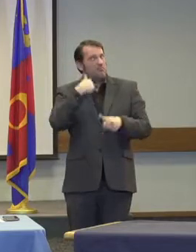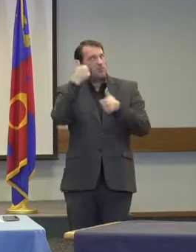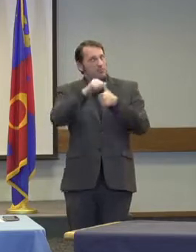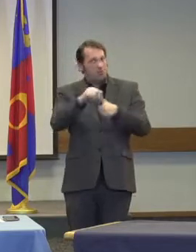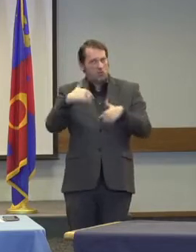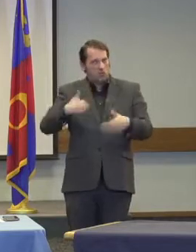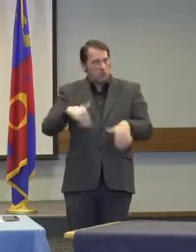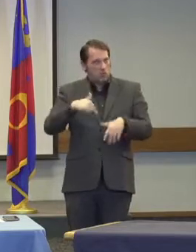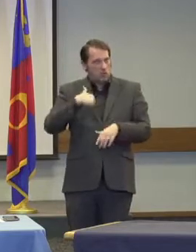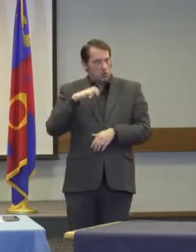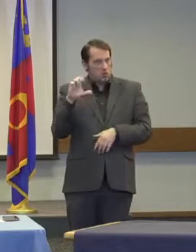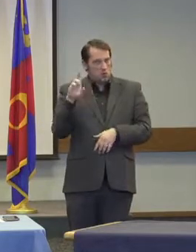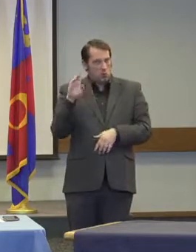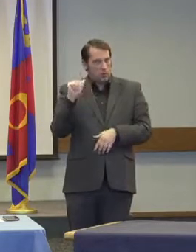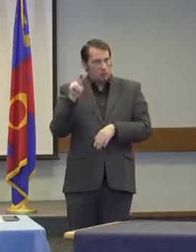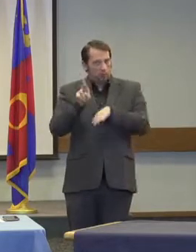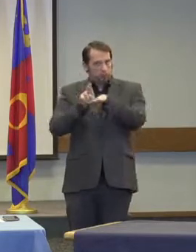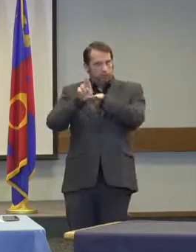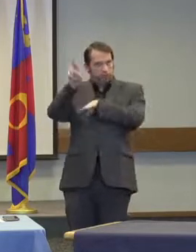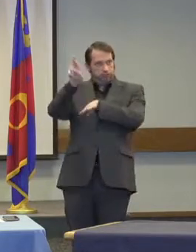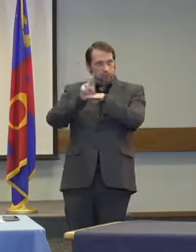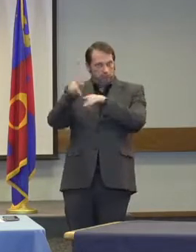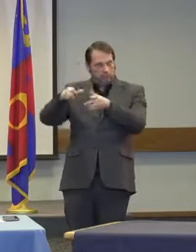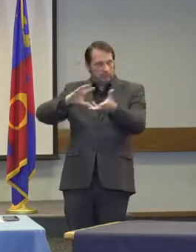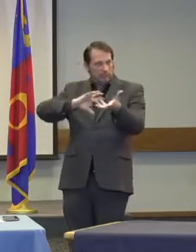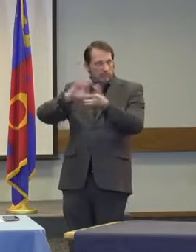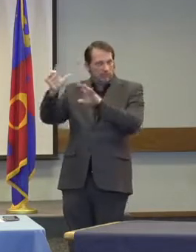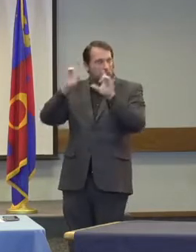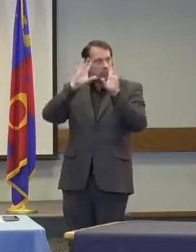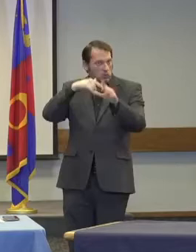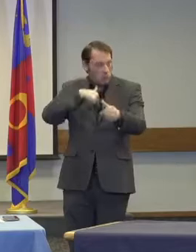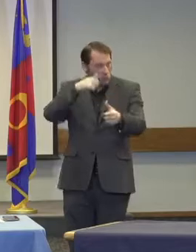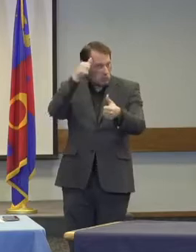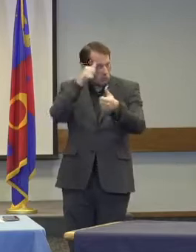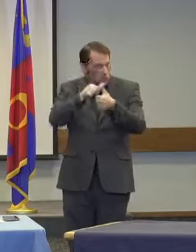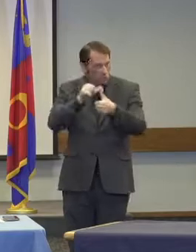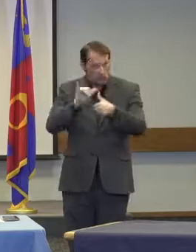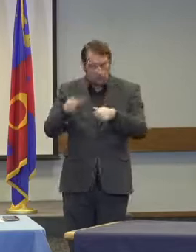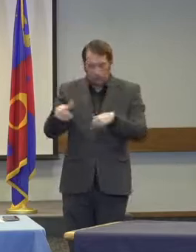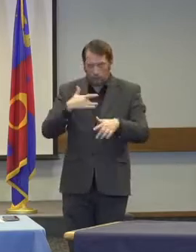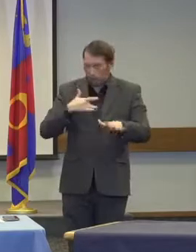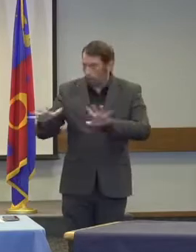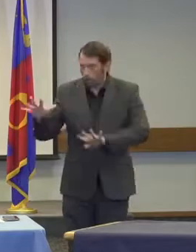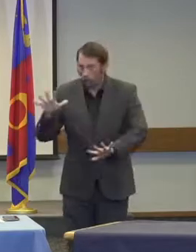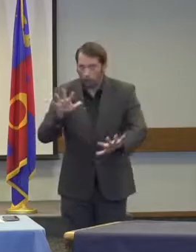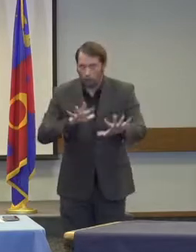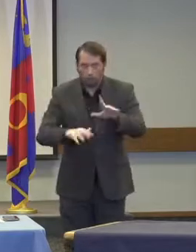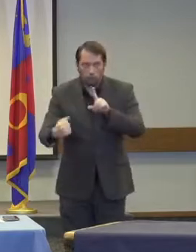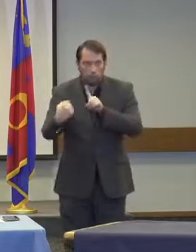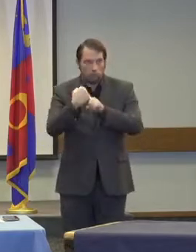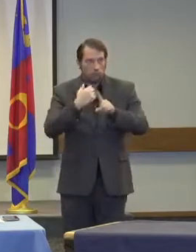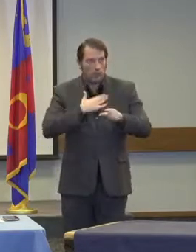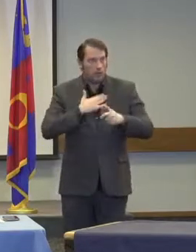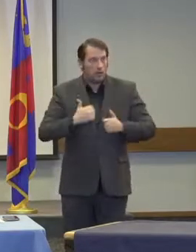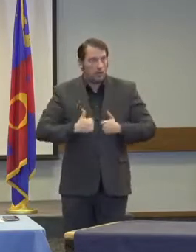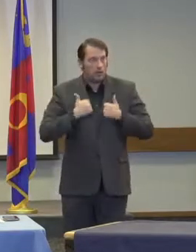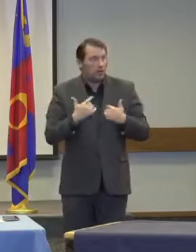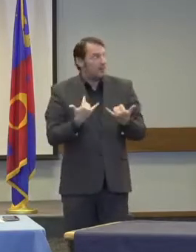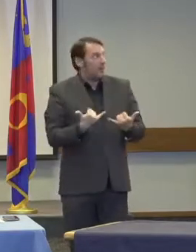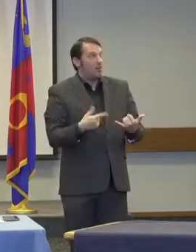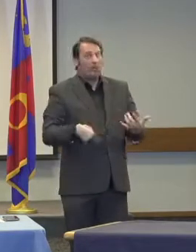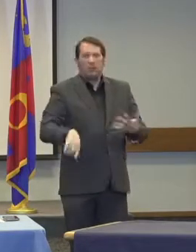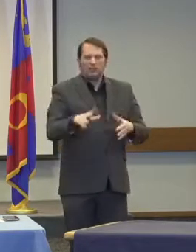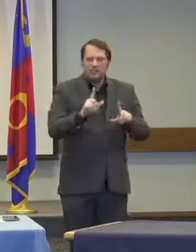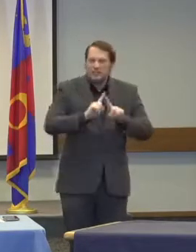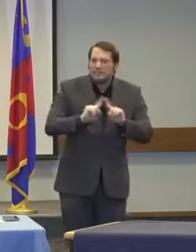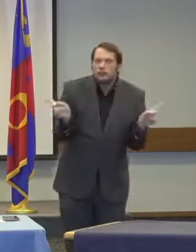nothing like this in my life, and I don't think there's anything like this in most people's lives. And it is really